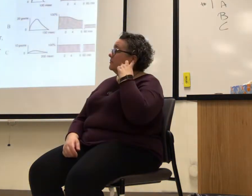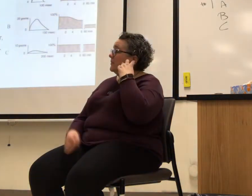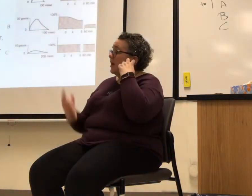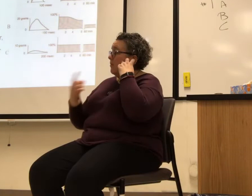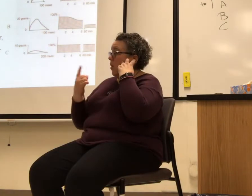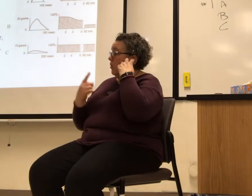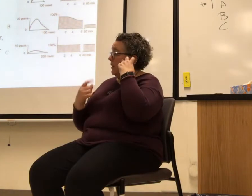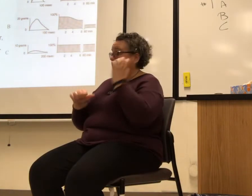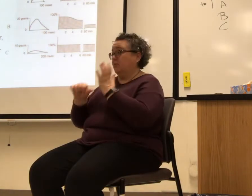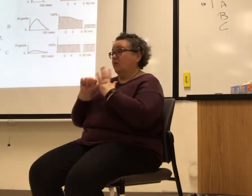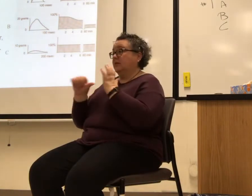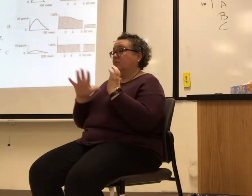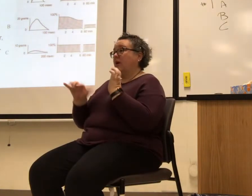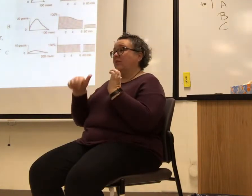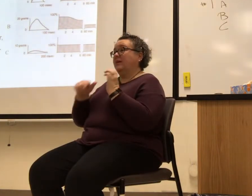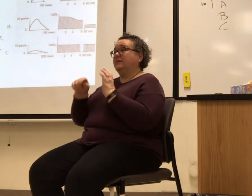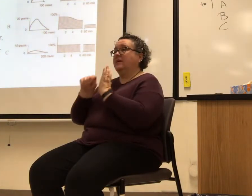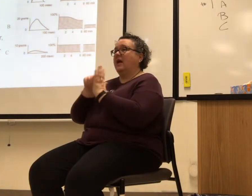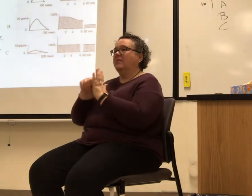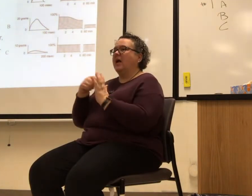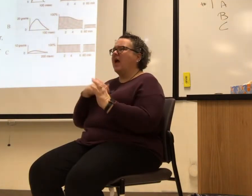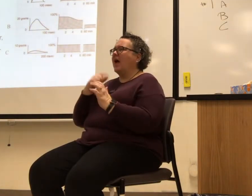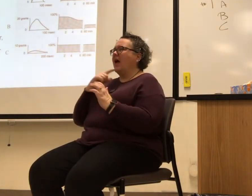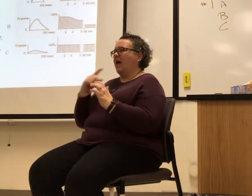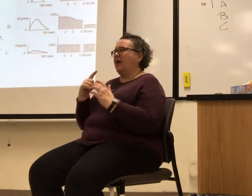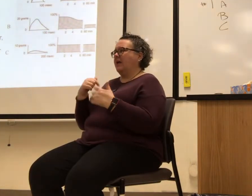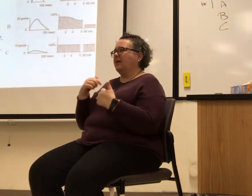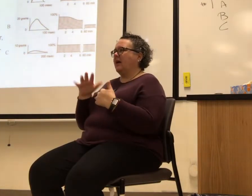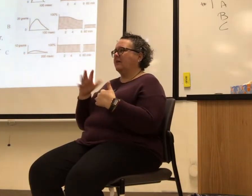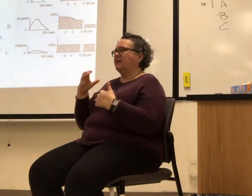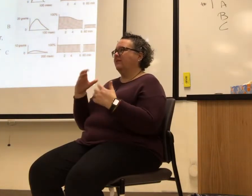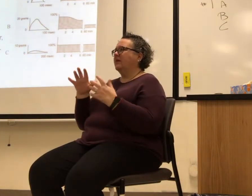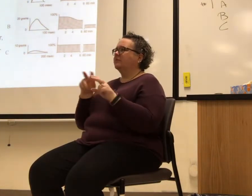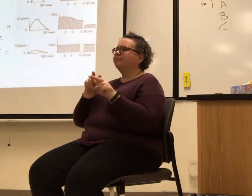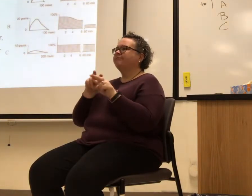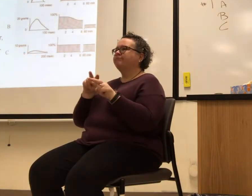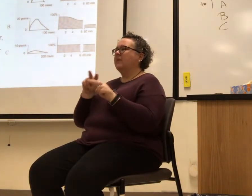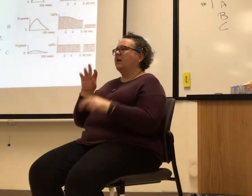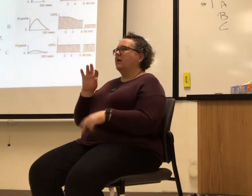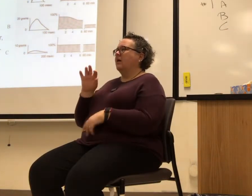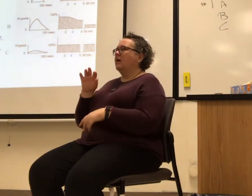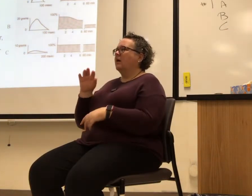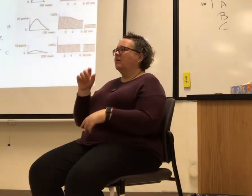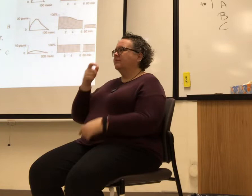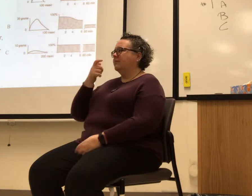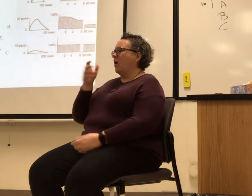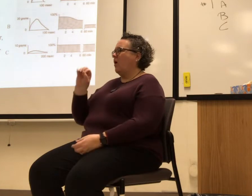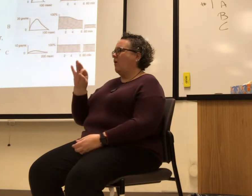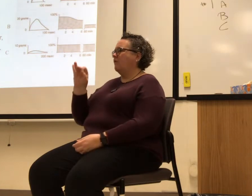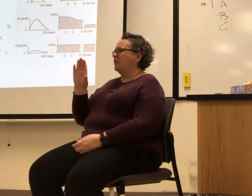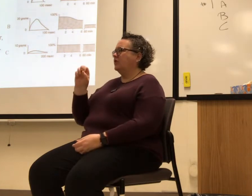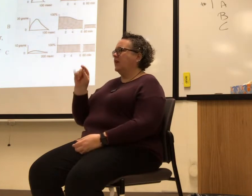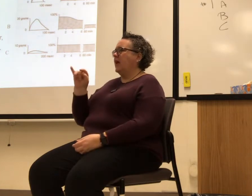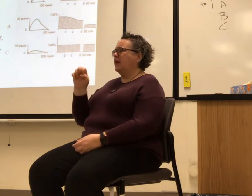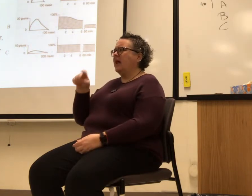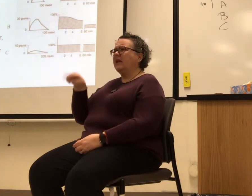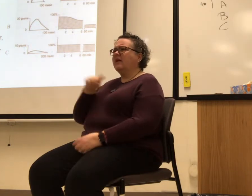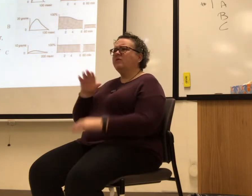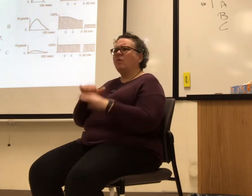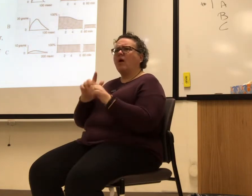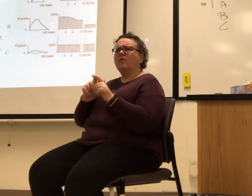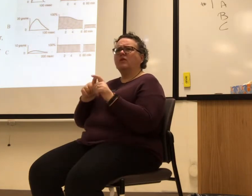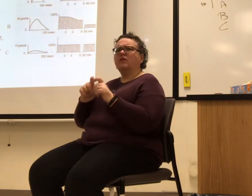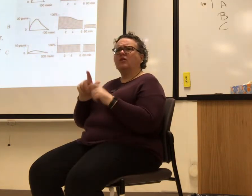impressed. Around this season, I kind of officiate track meets here. The Beaver Relays is this weekend. Anyone on the track